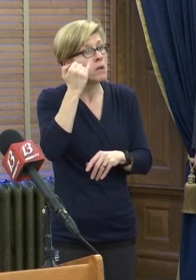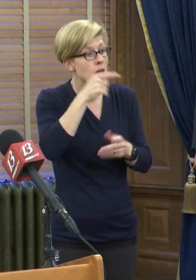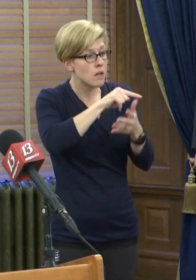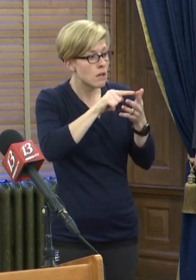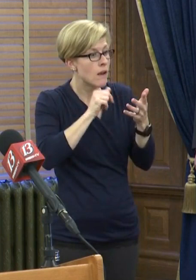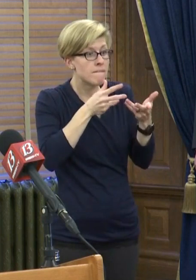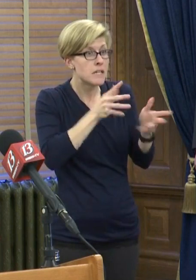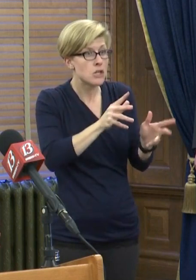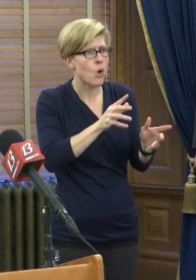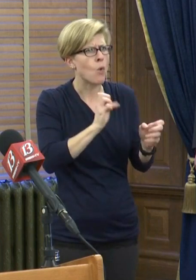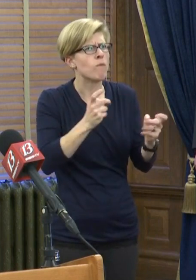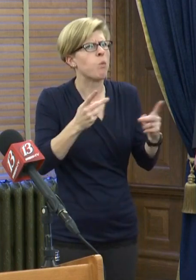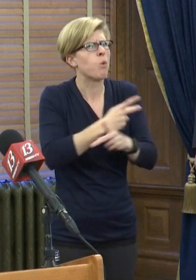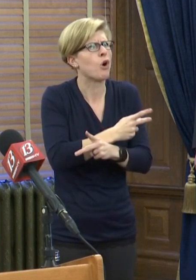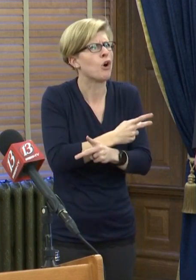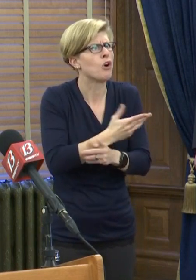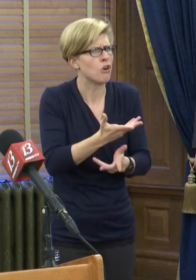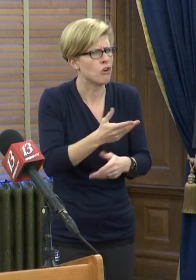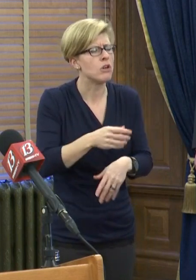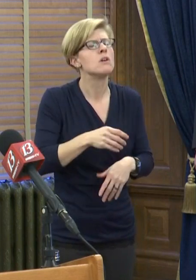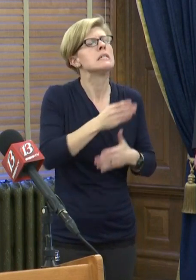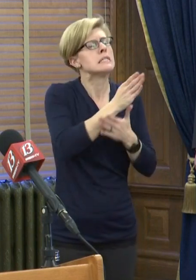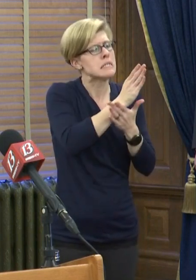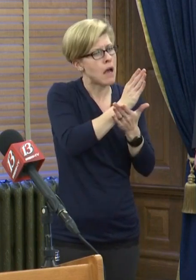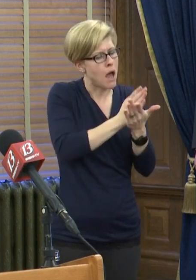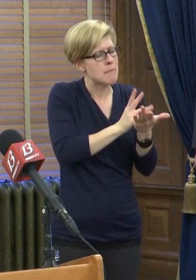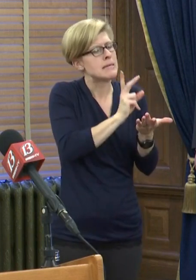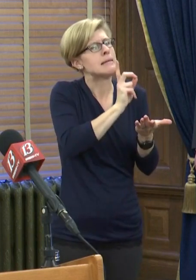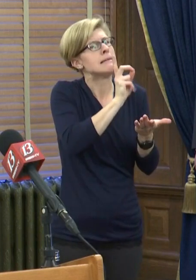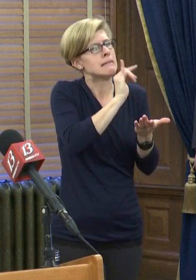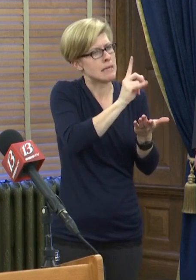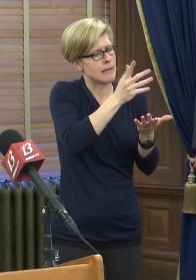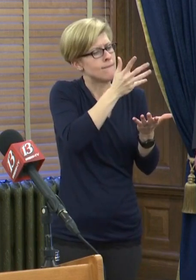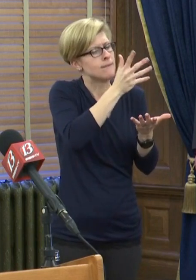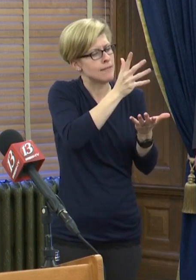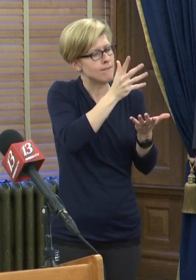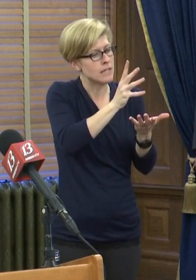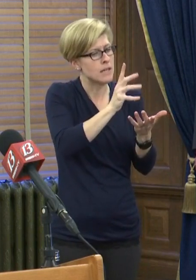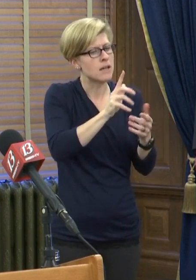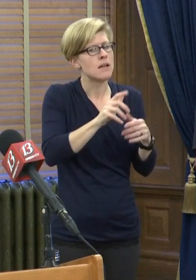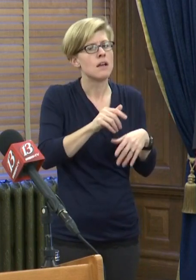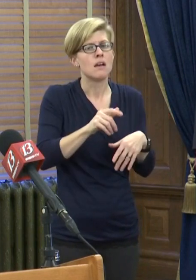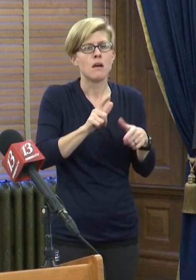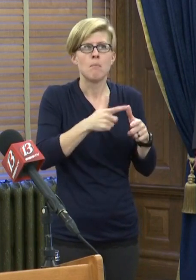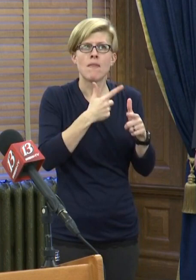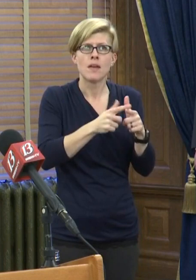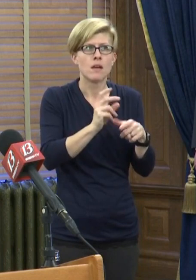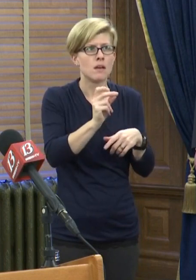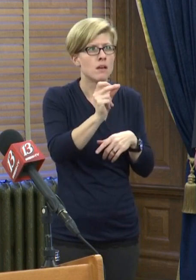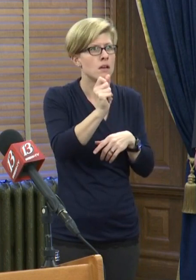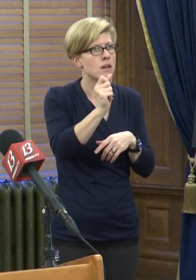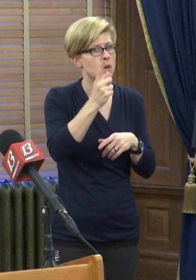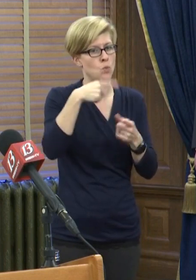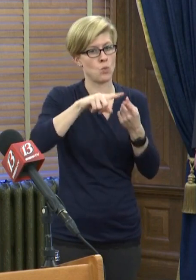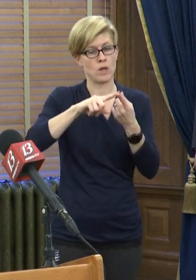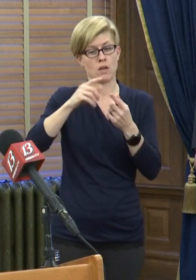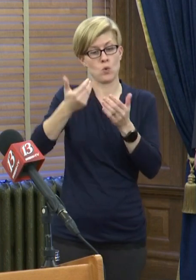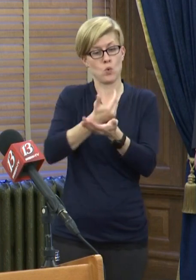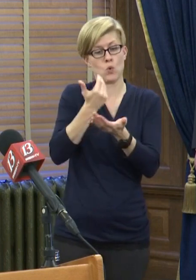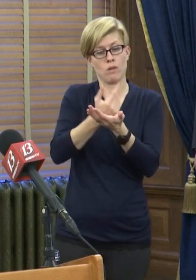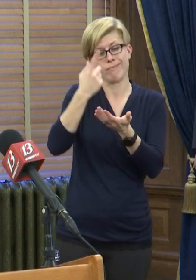disaster. So there was some work that progressed, but then almost immediately upon taking